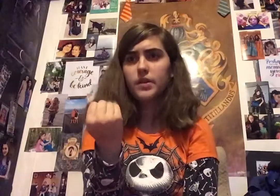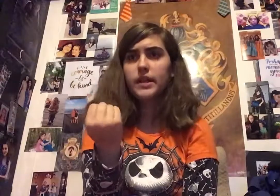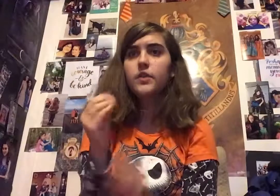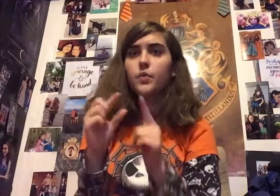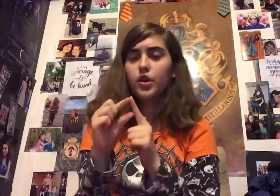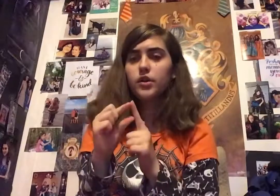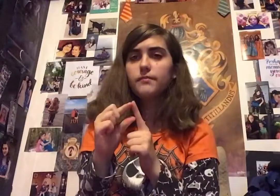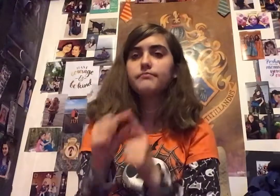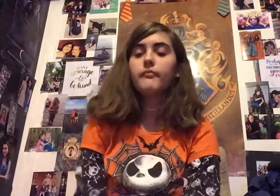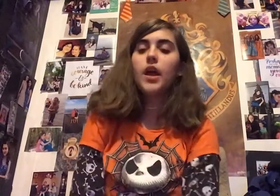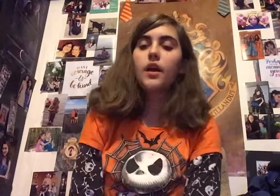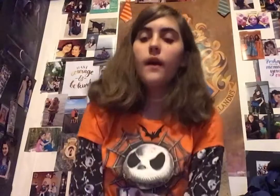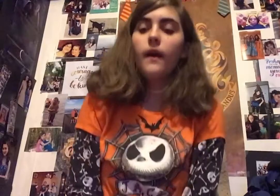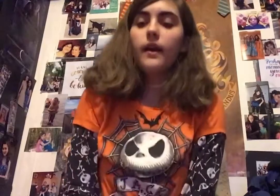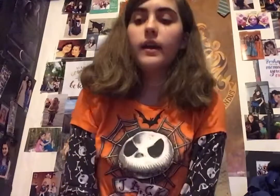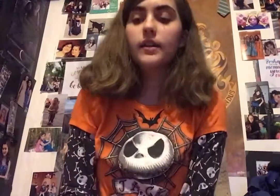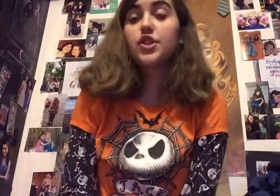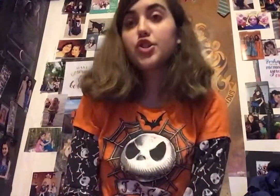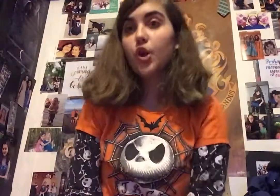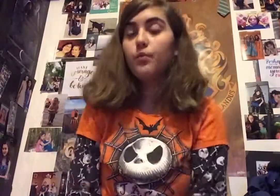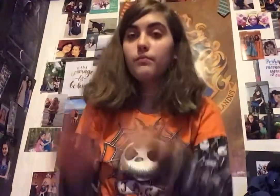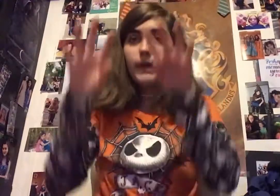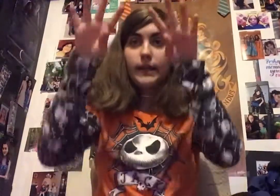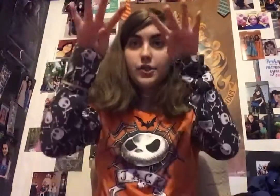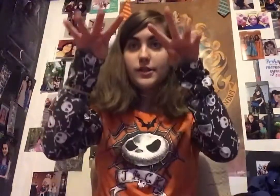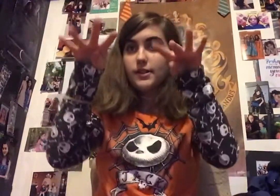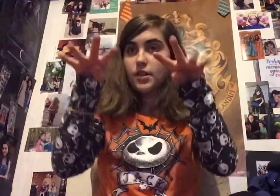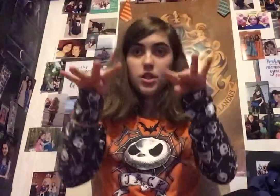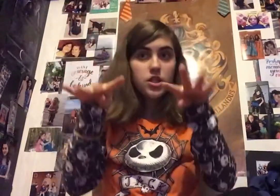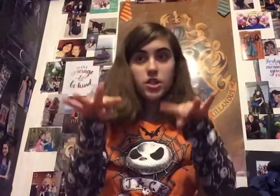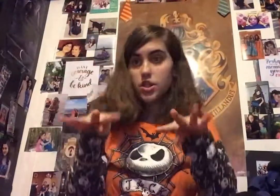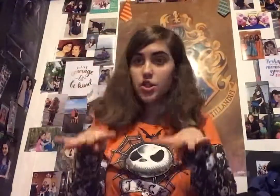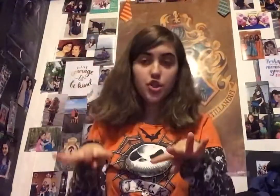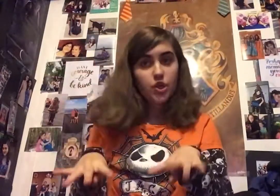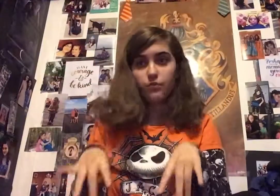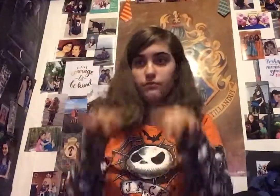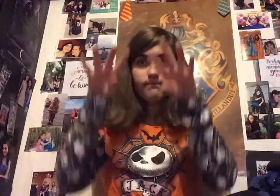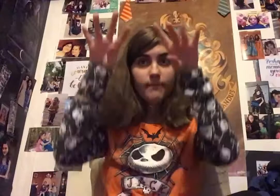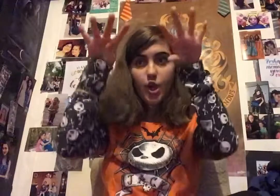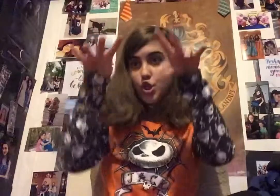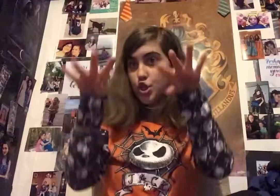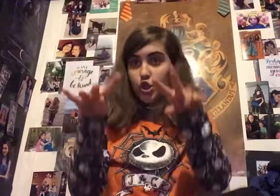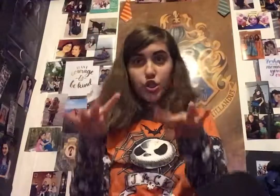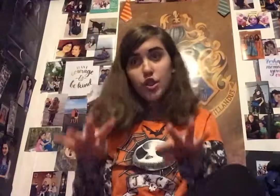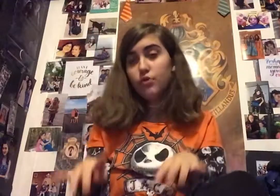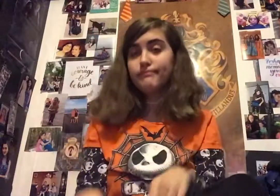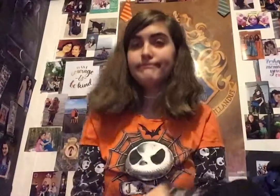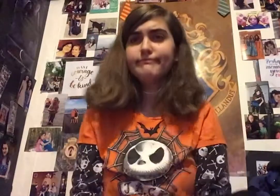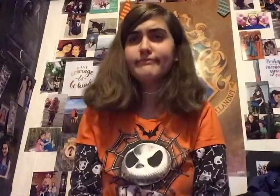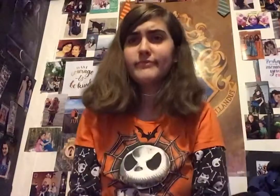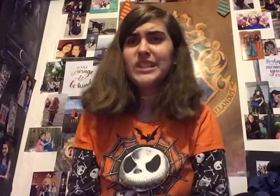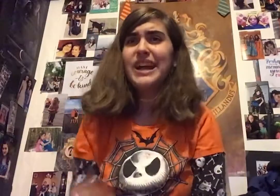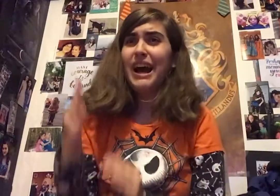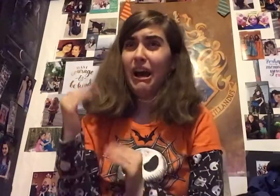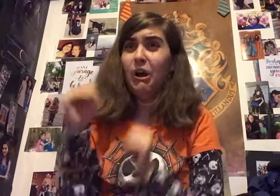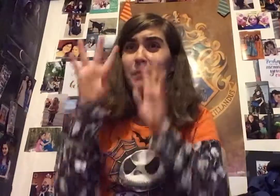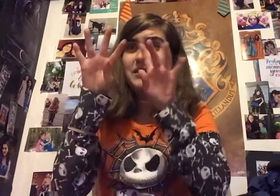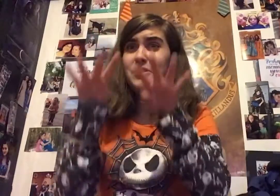14th word is snow, and it's just snow. Snow. I hope it snows